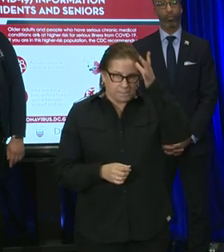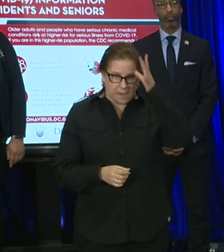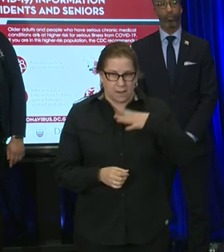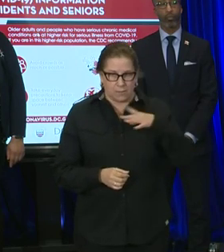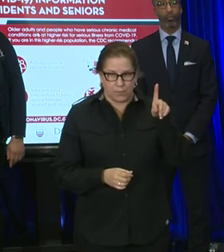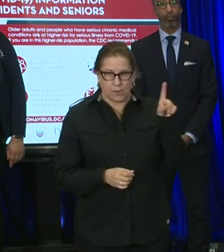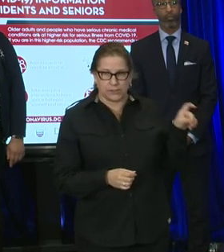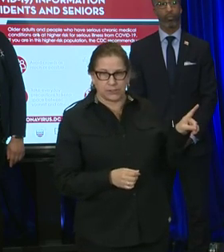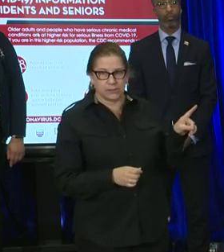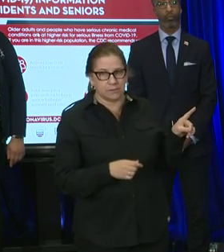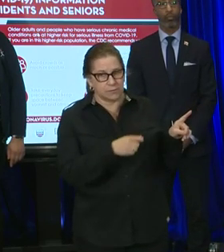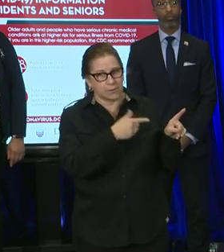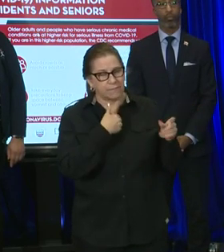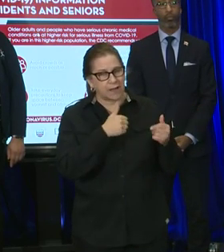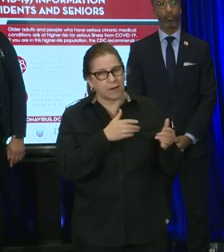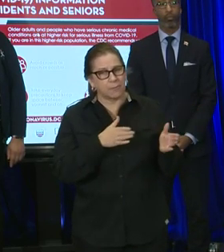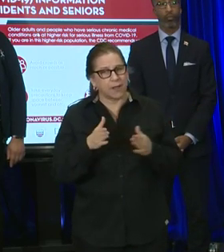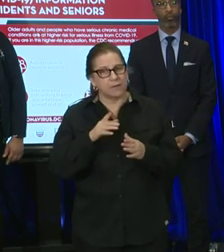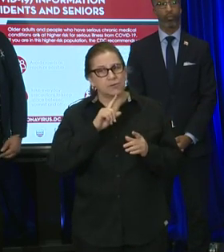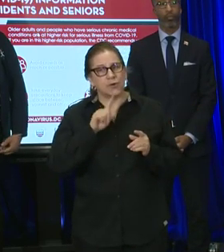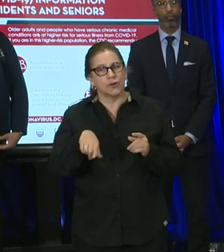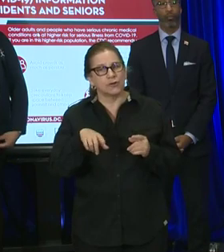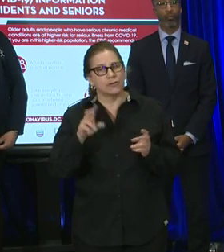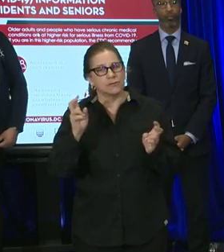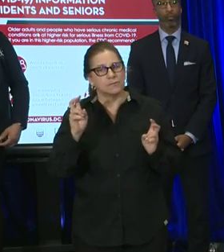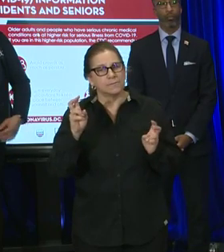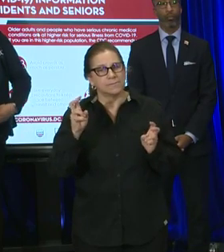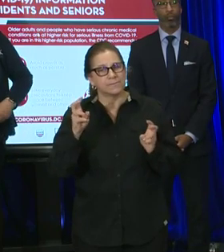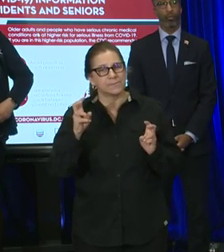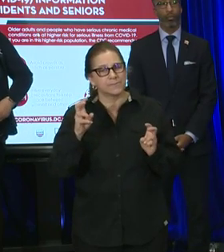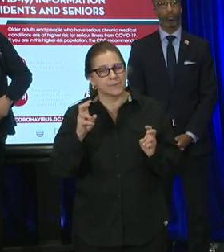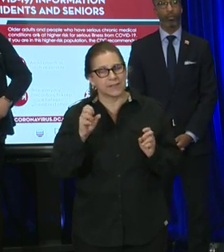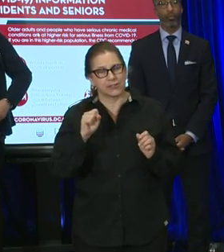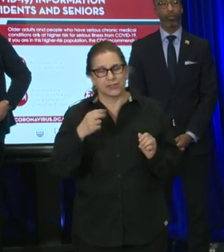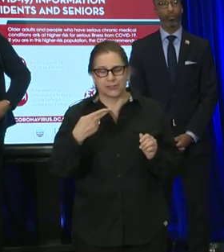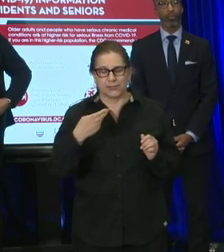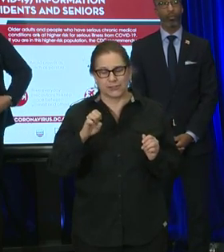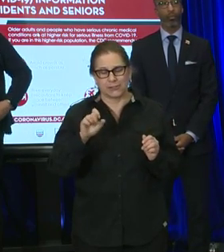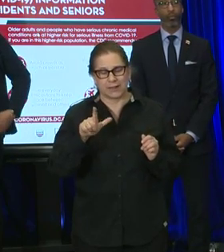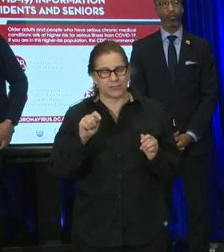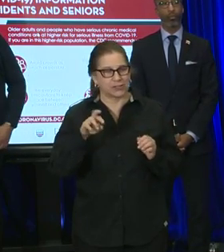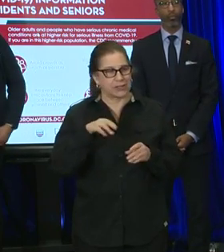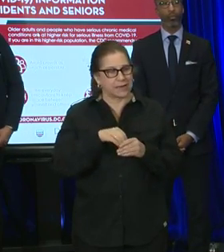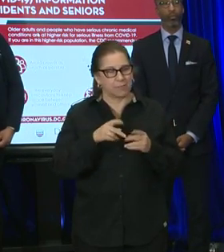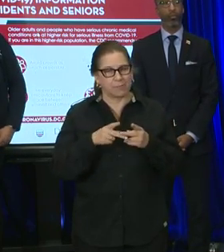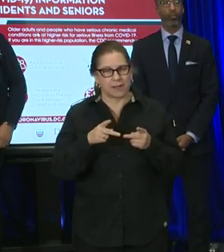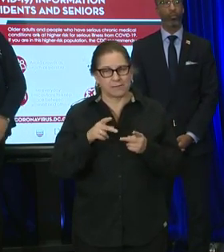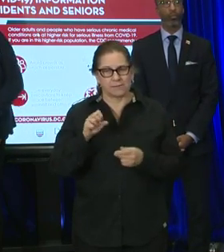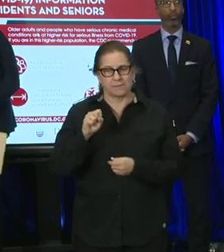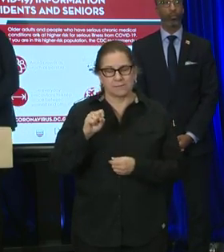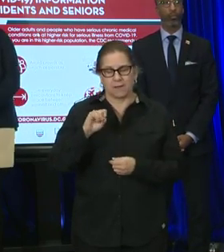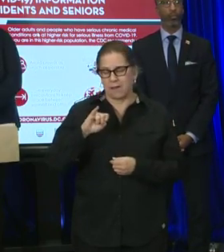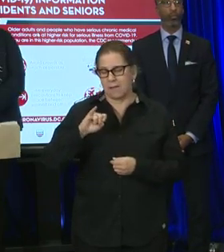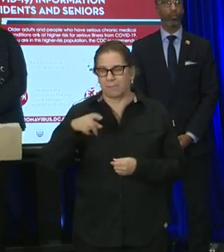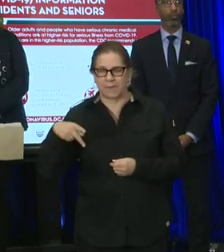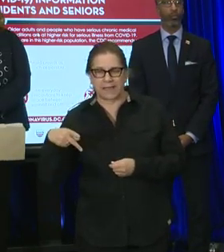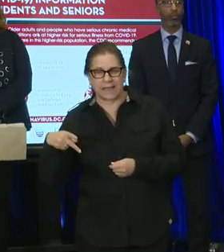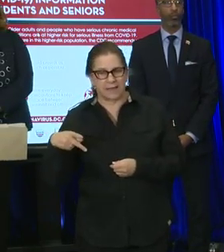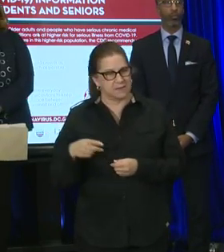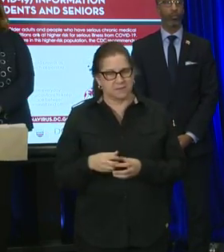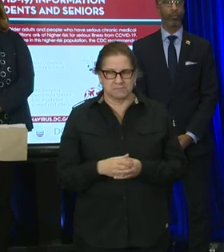shelter-in-place order? Has that even been discussed at this point? We certainly are advising people to